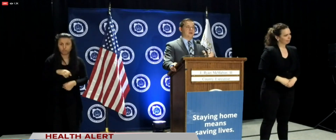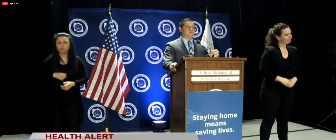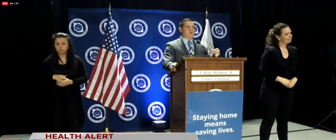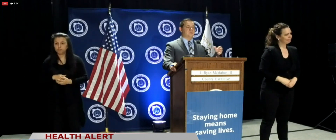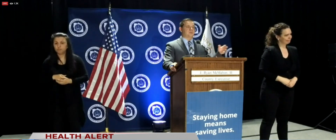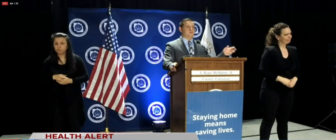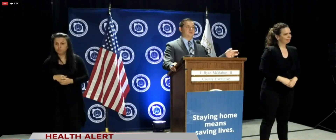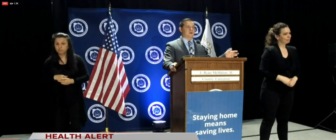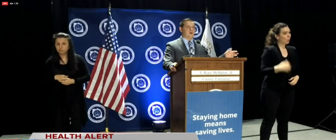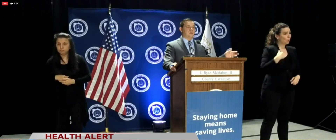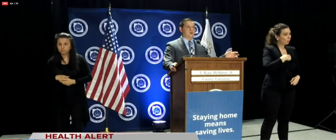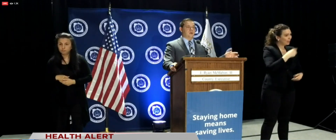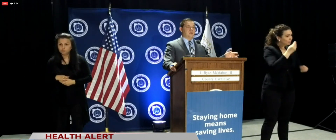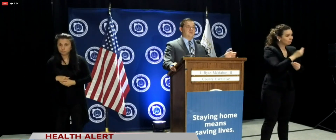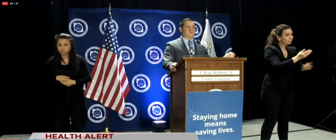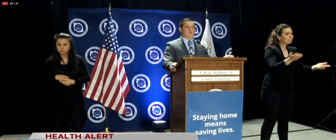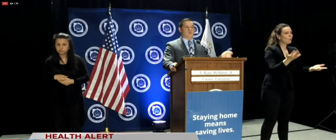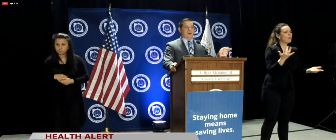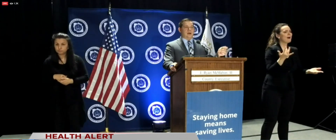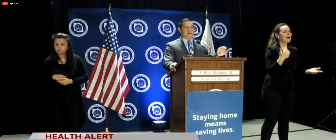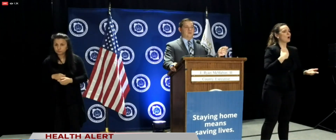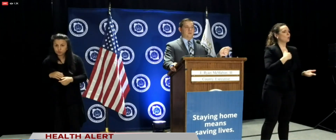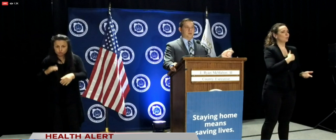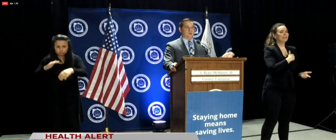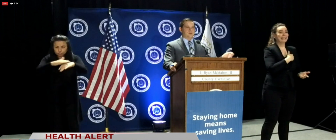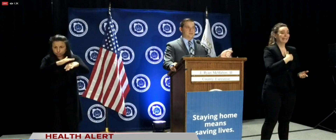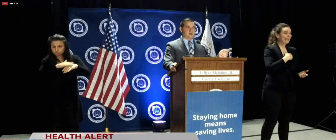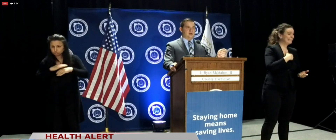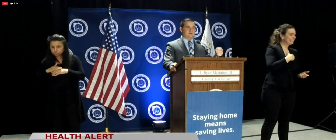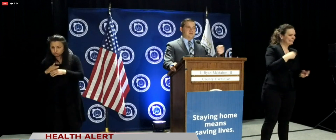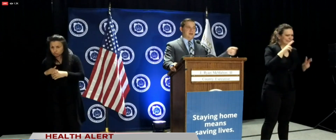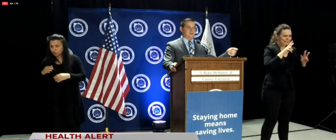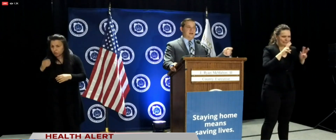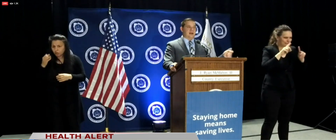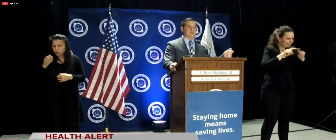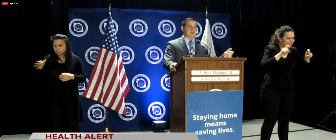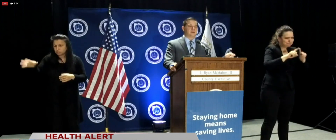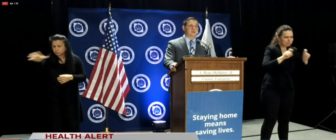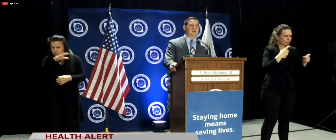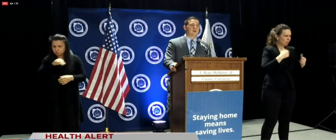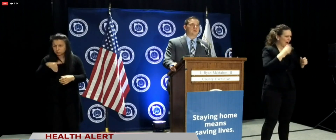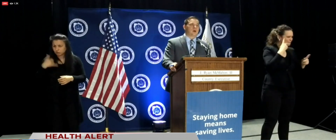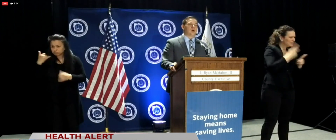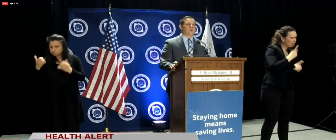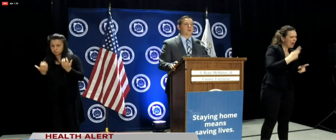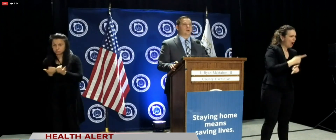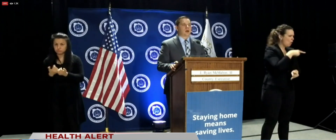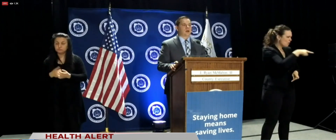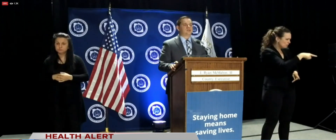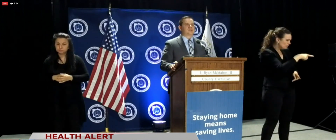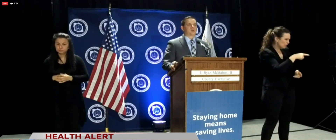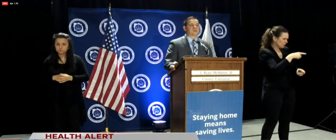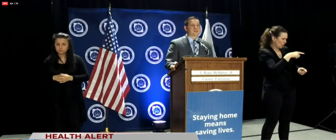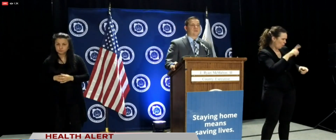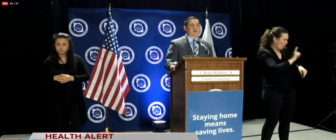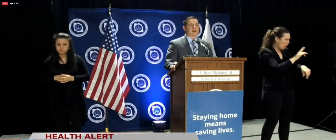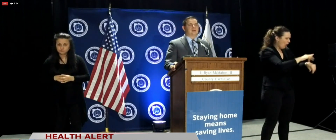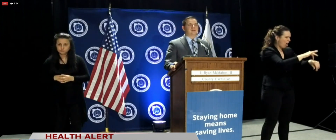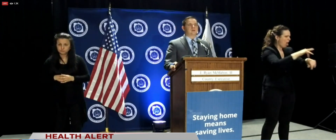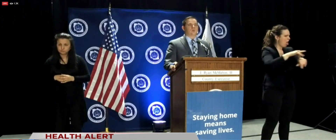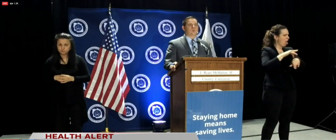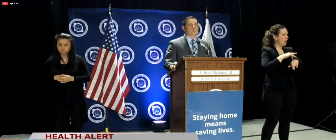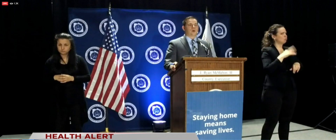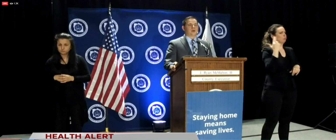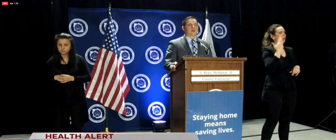investigation. We haven't been able to figure out if you went, everybody who was there, and if they had direct contact. So just like we say every